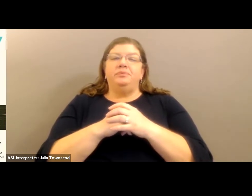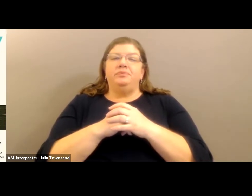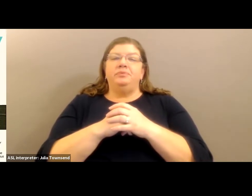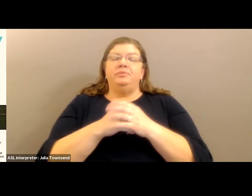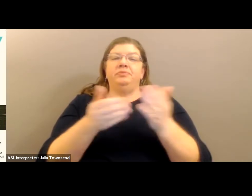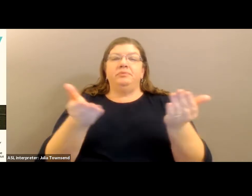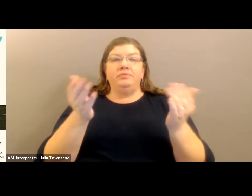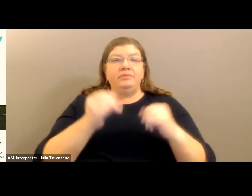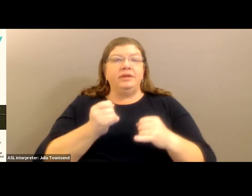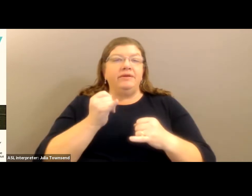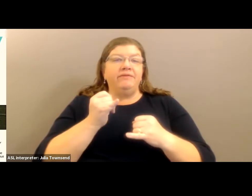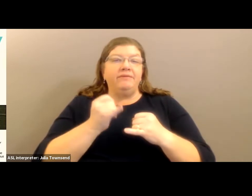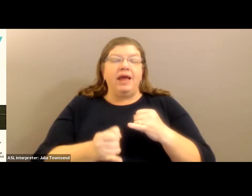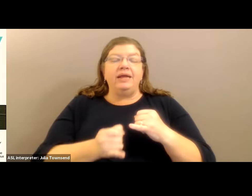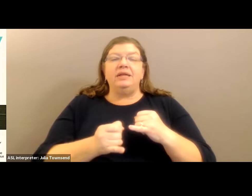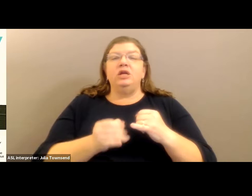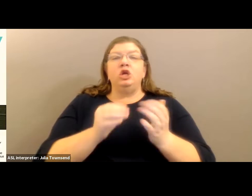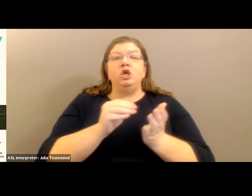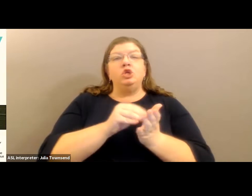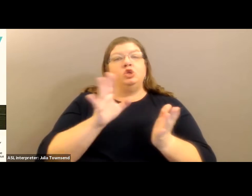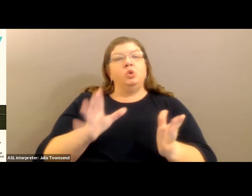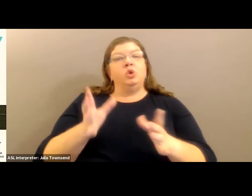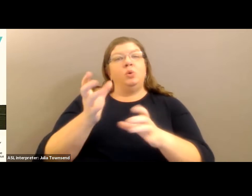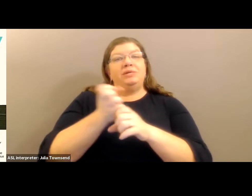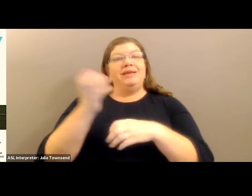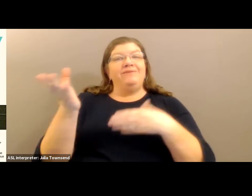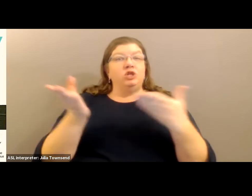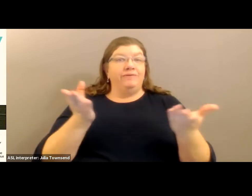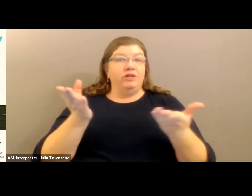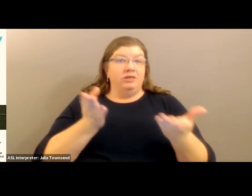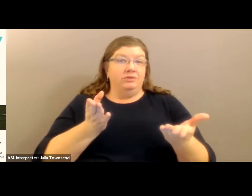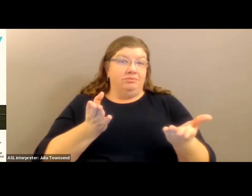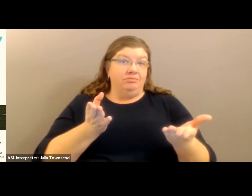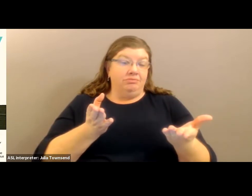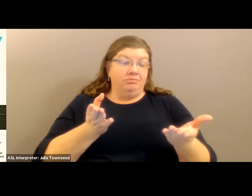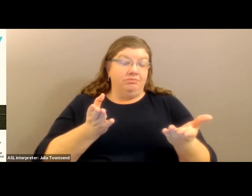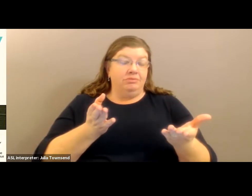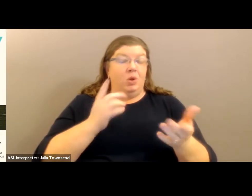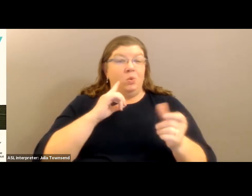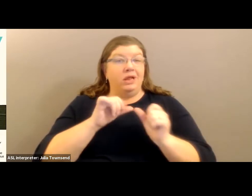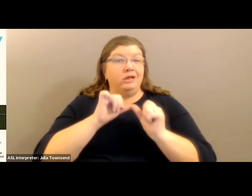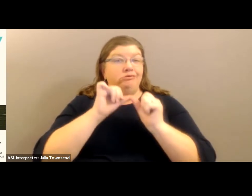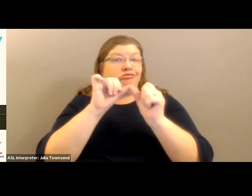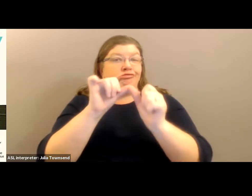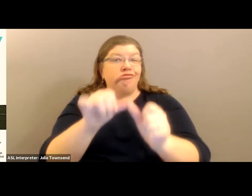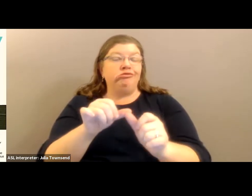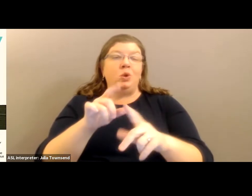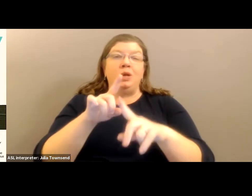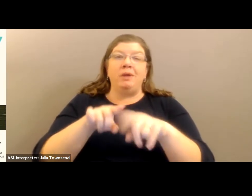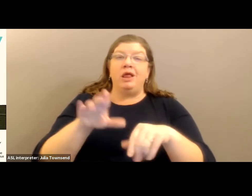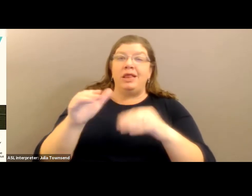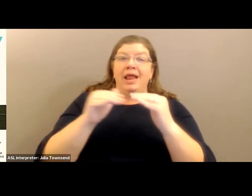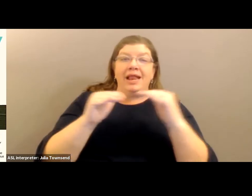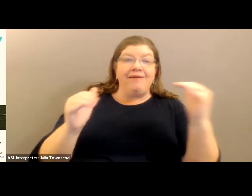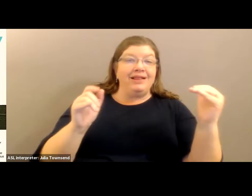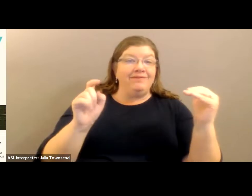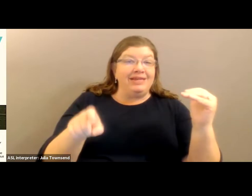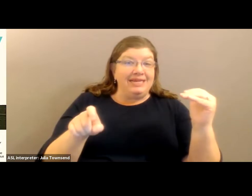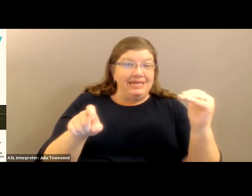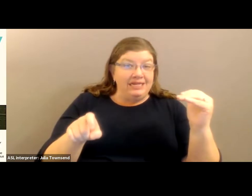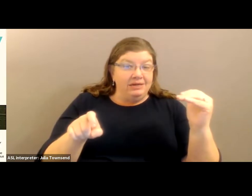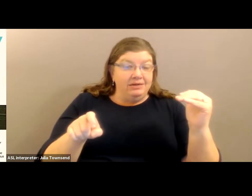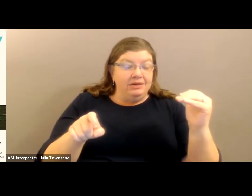And then finally, the student receives the services. And the duration's really dependent on their level of need,